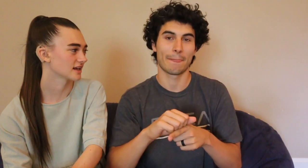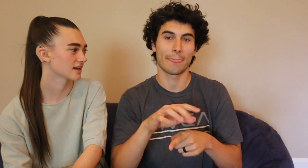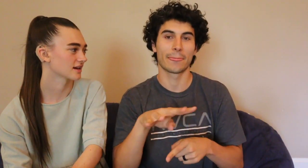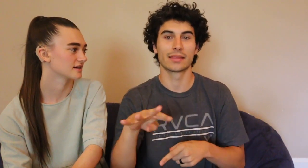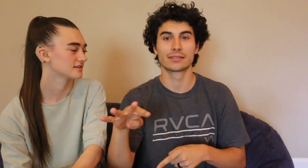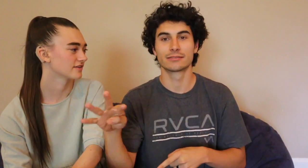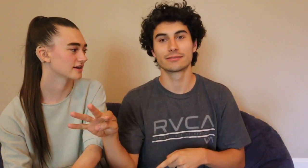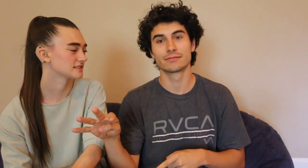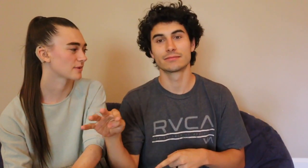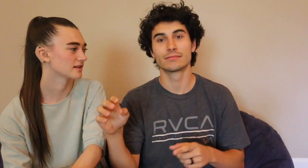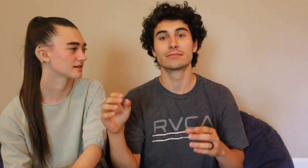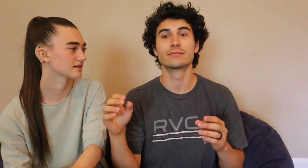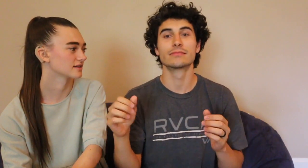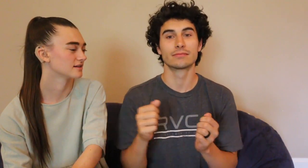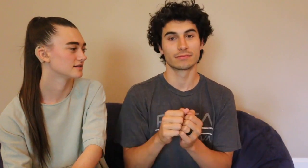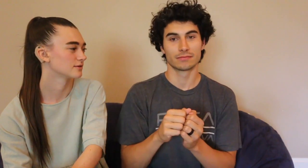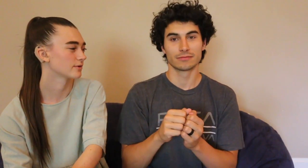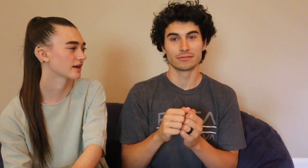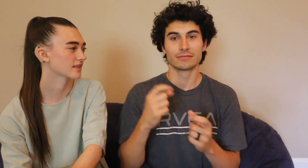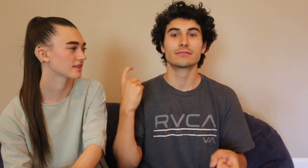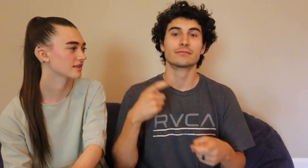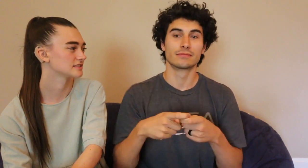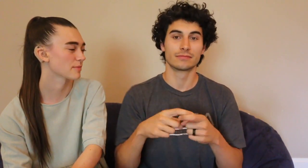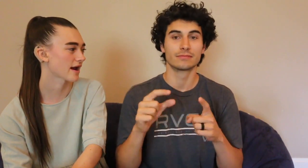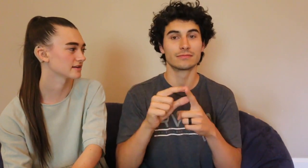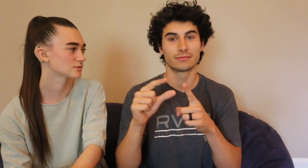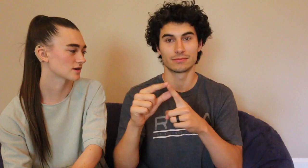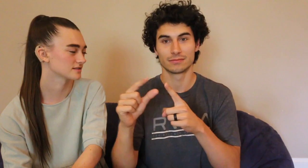fingerspelling with Spanish words.